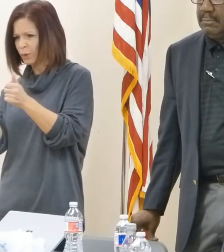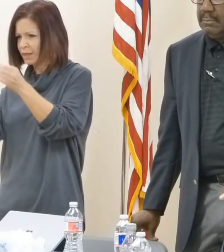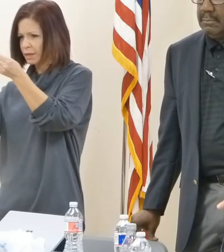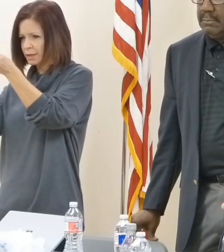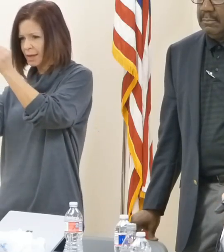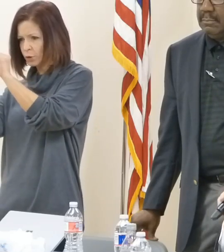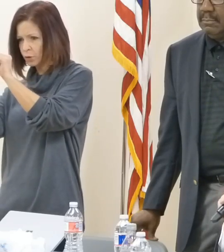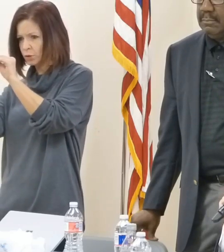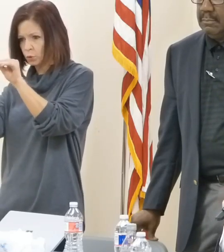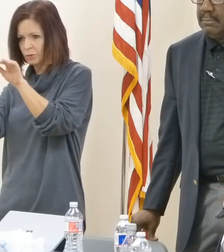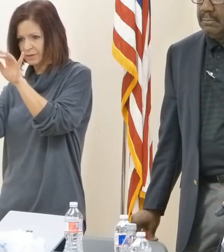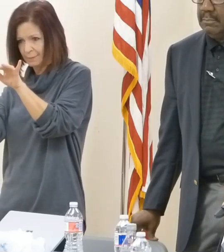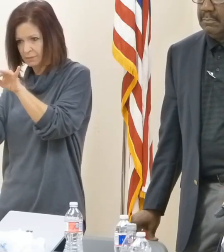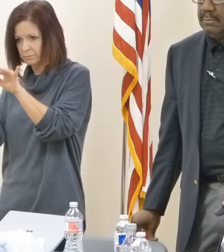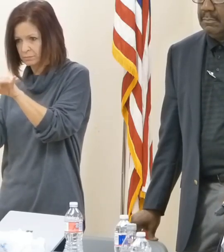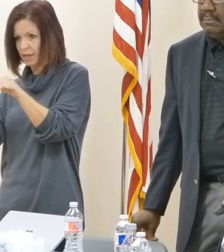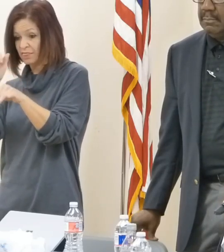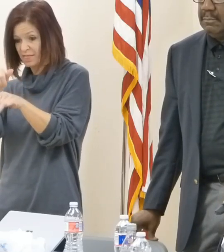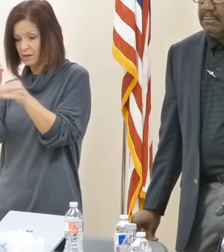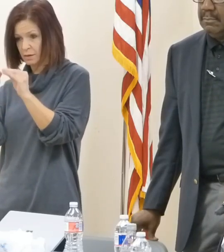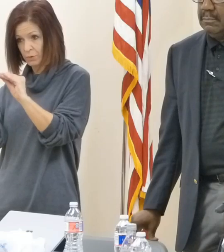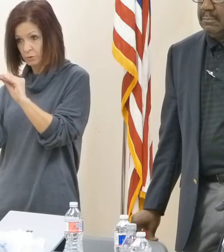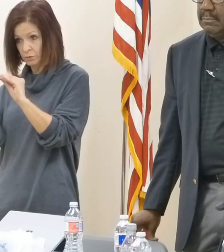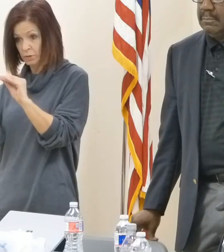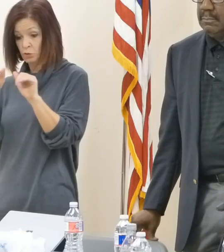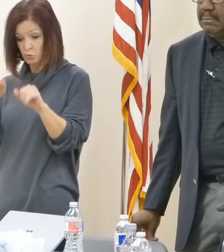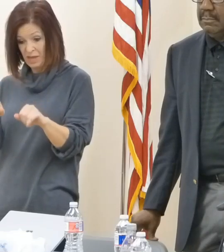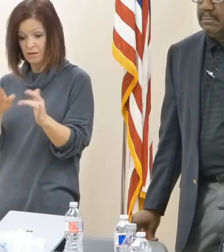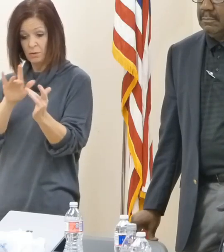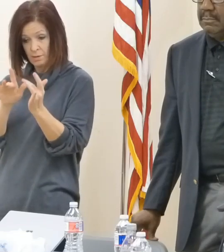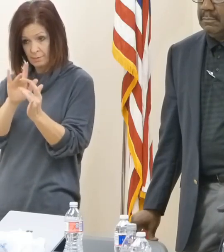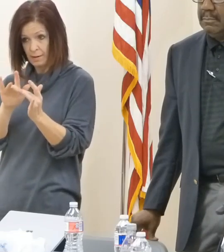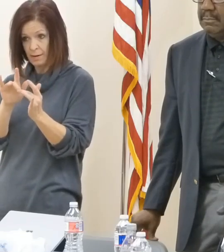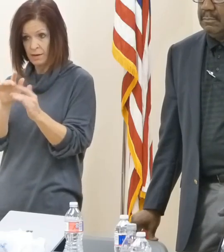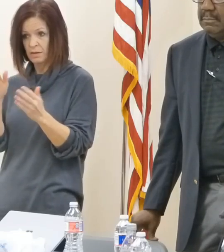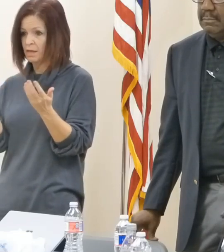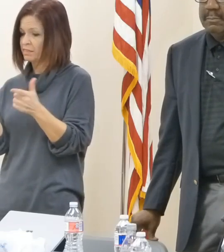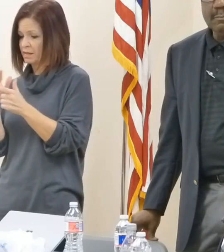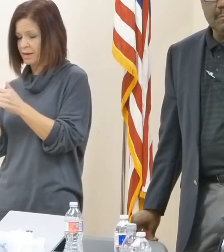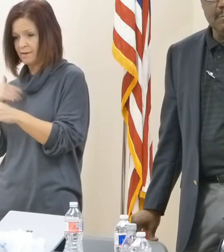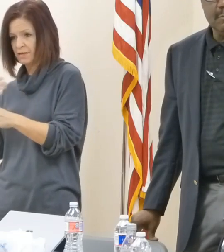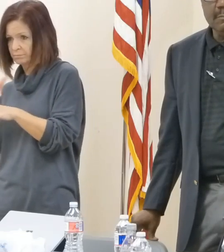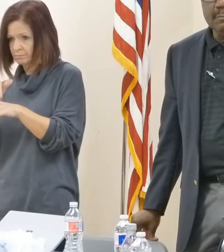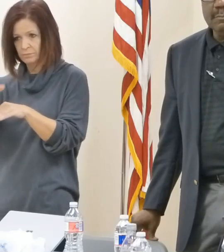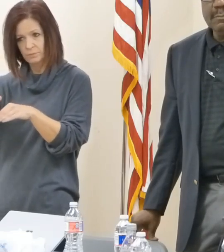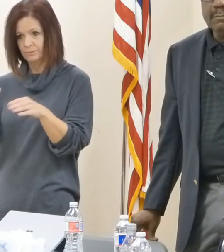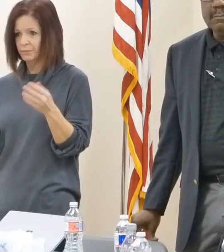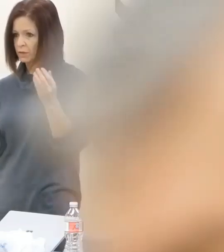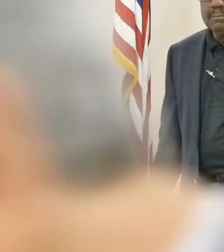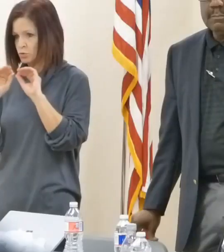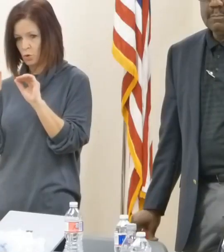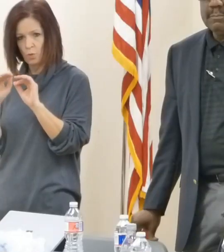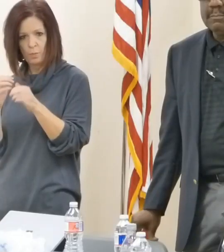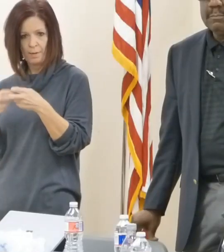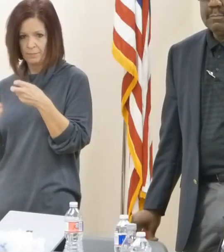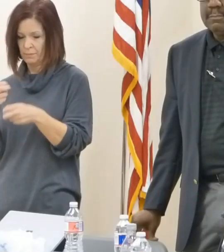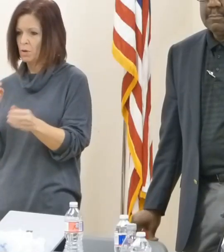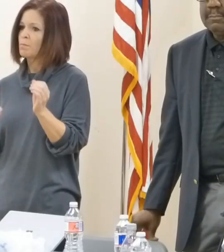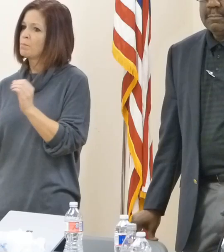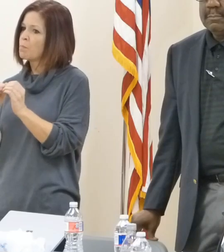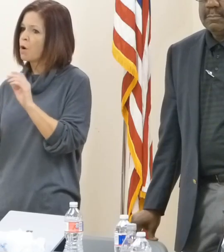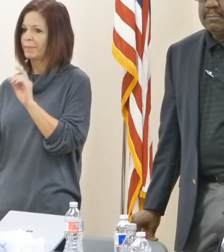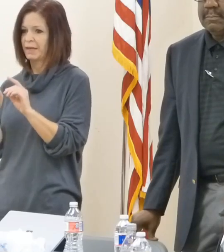put that number in there and you can do it online and get it mailed to you without a problem. So we have more and more people doing that